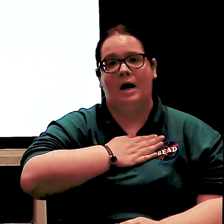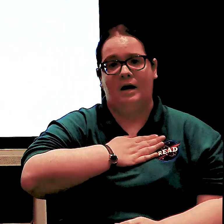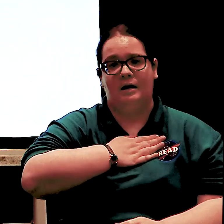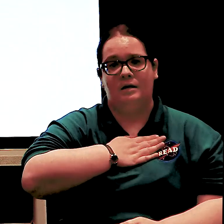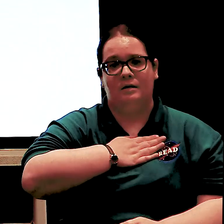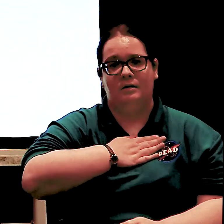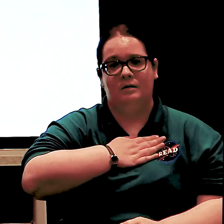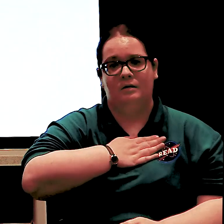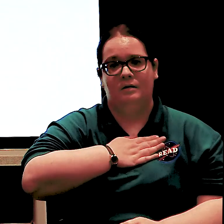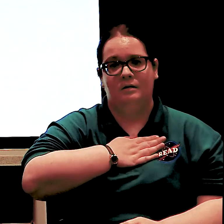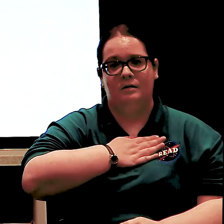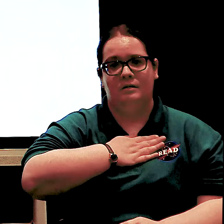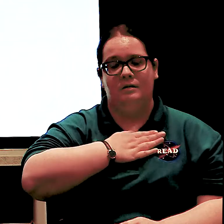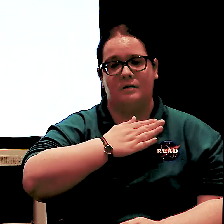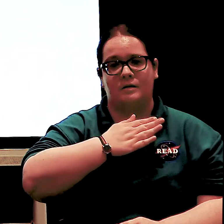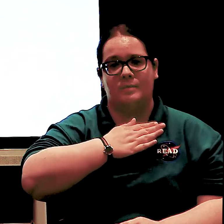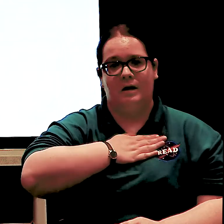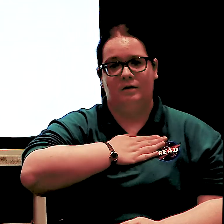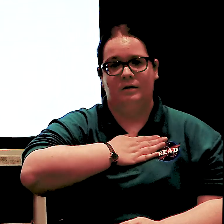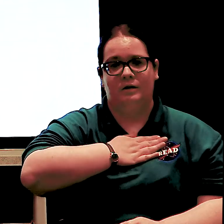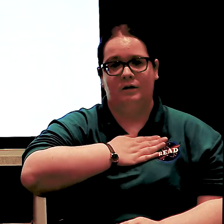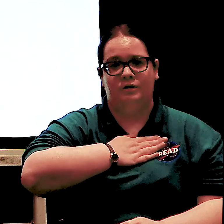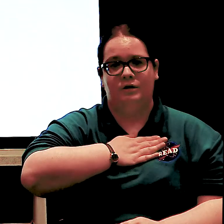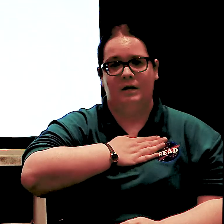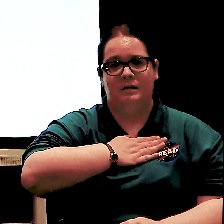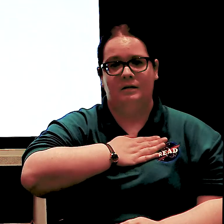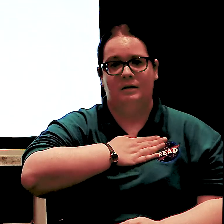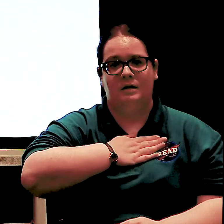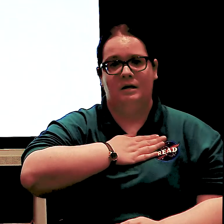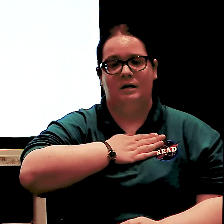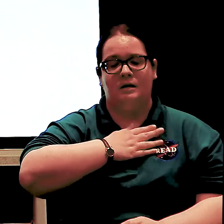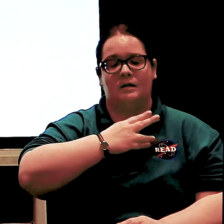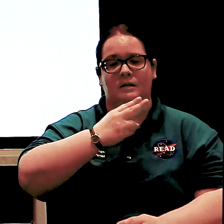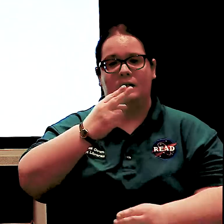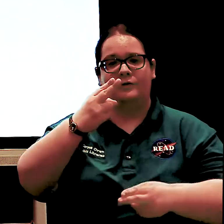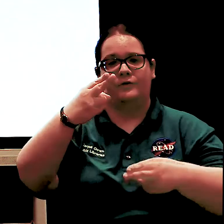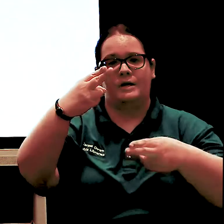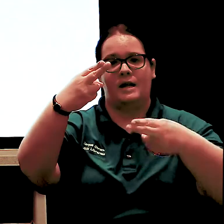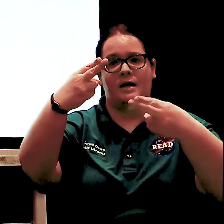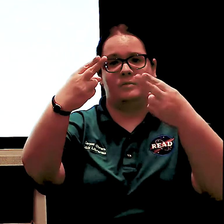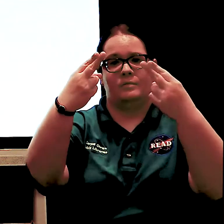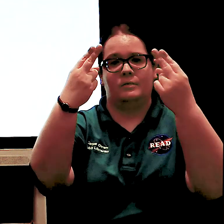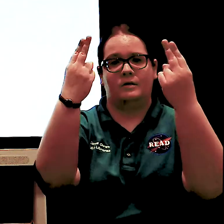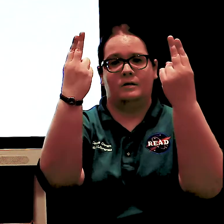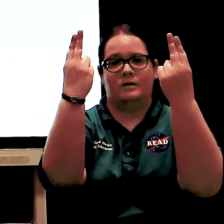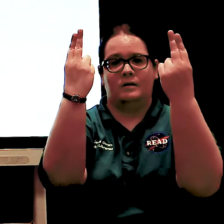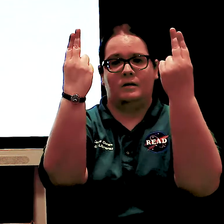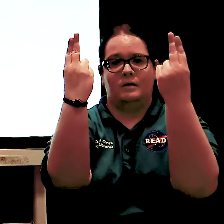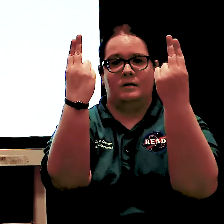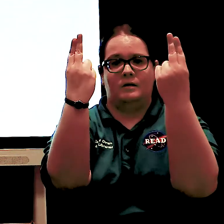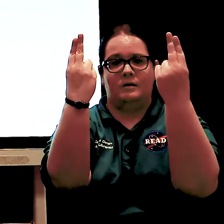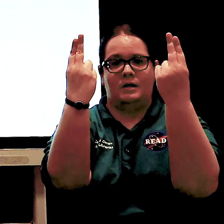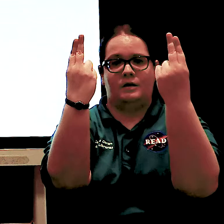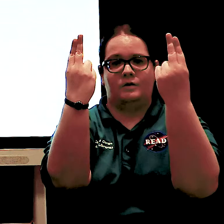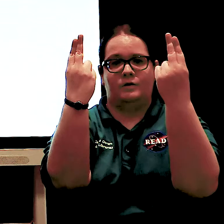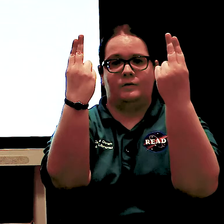my. This is my. You're going to touch your chest. Sign for name. Take your 2